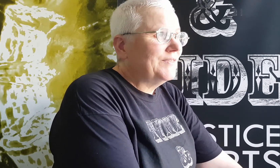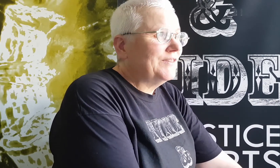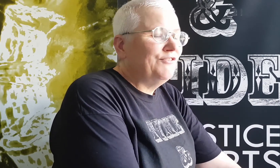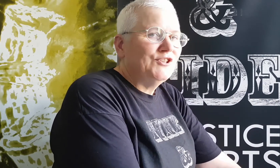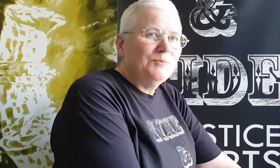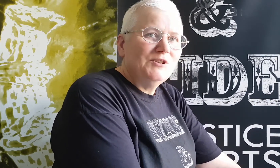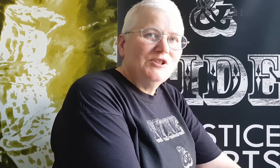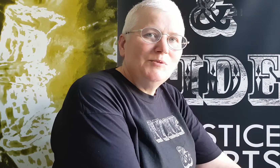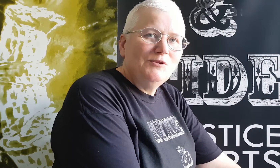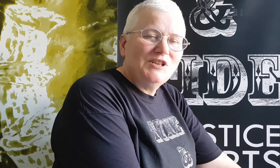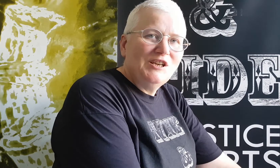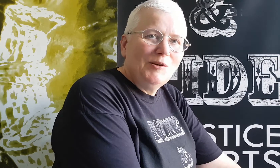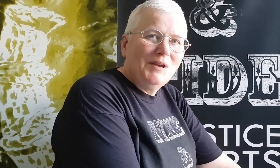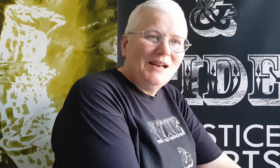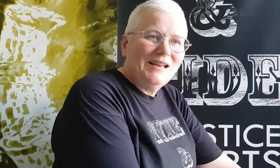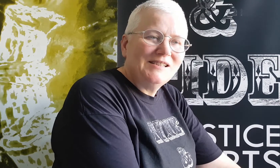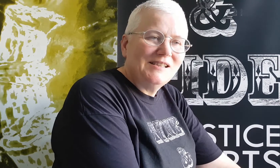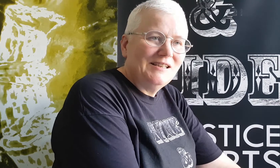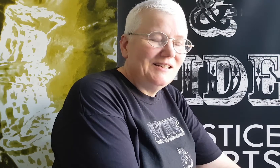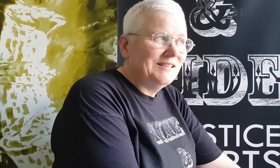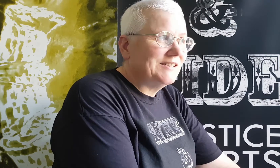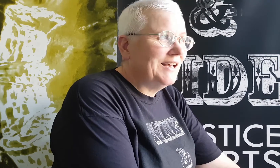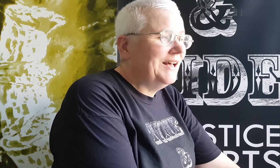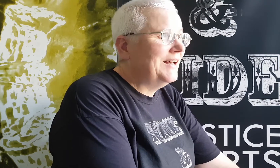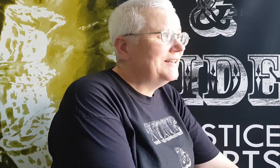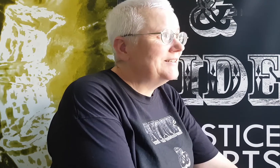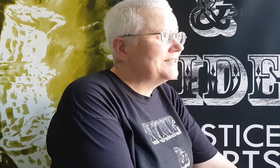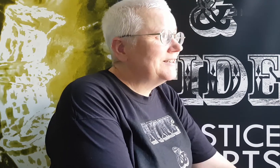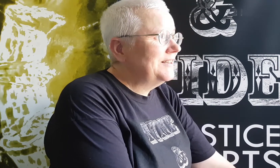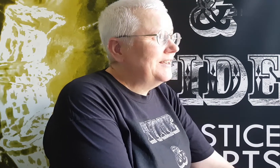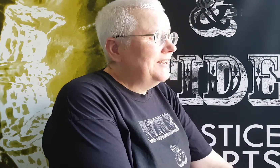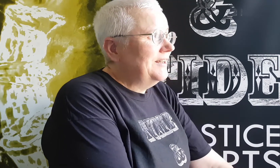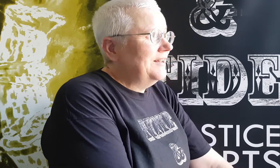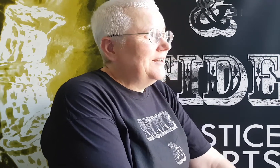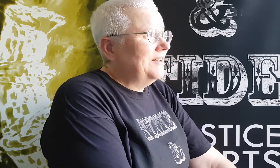the Fisherman's Museum in Hastings and